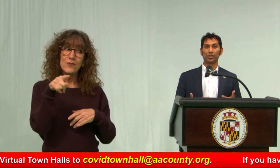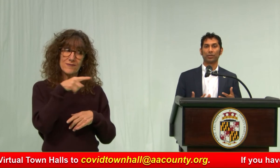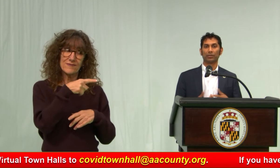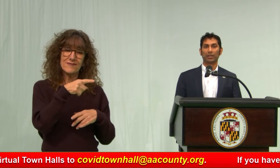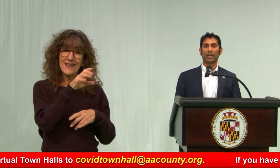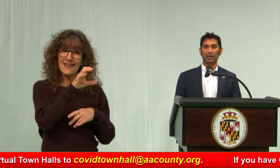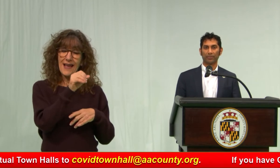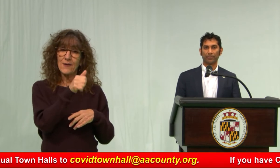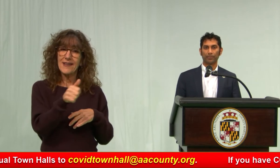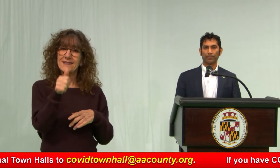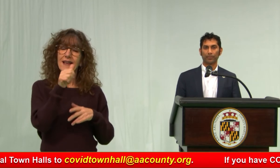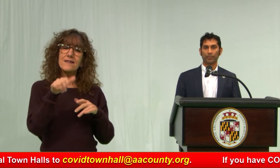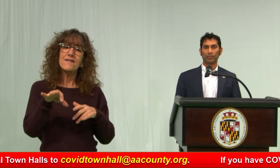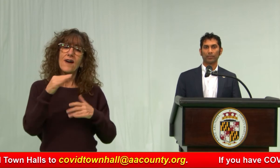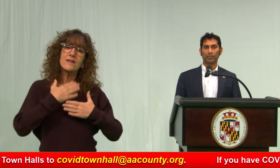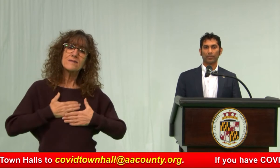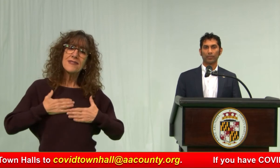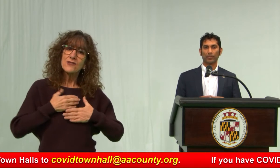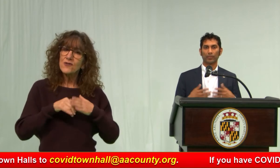find pleasure in life.